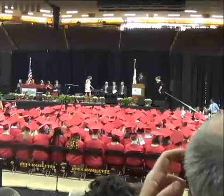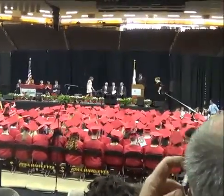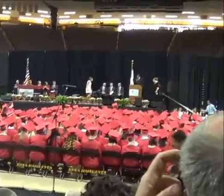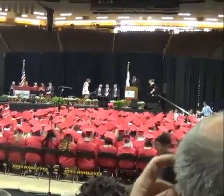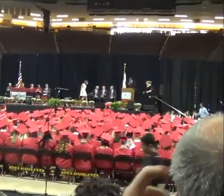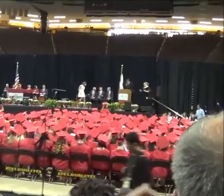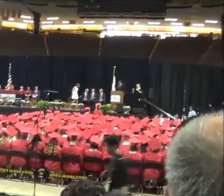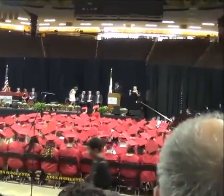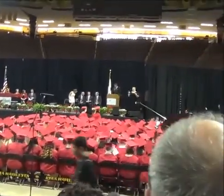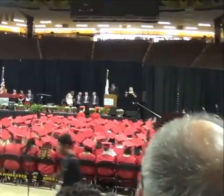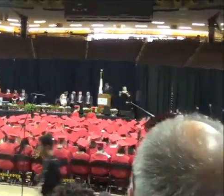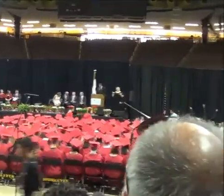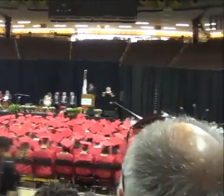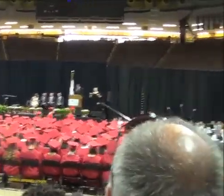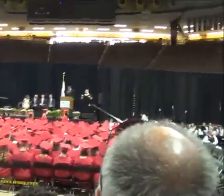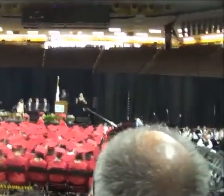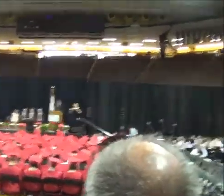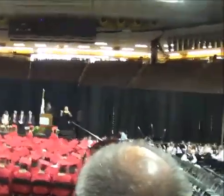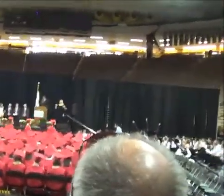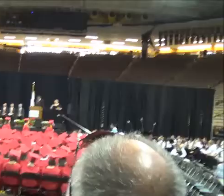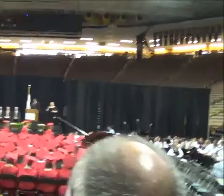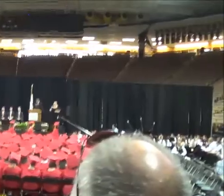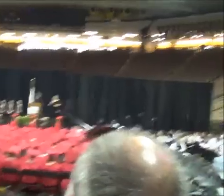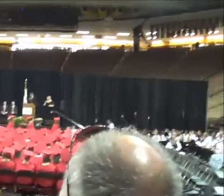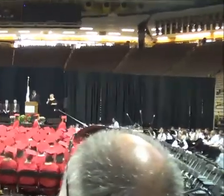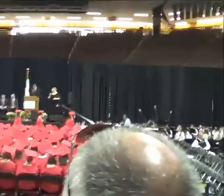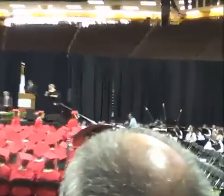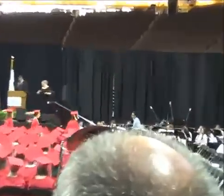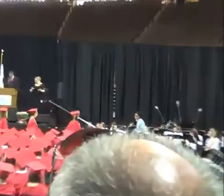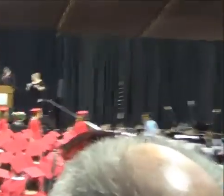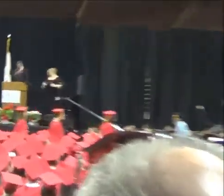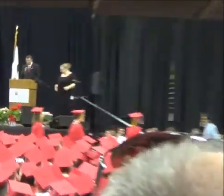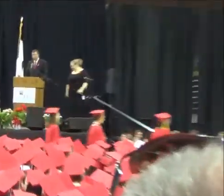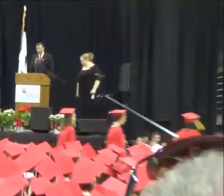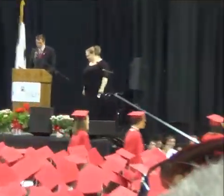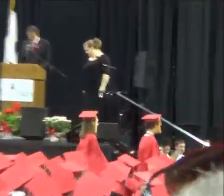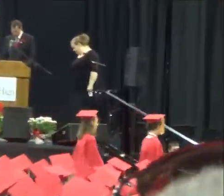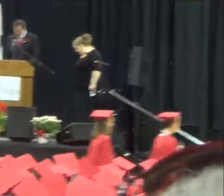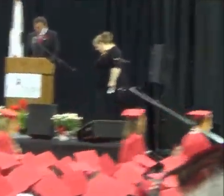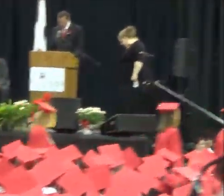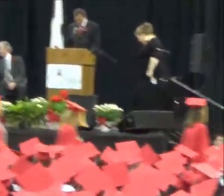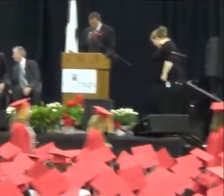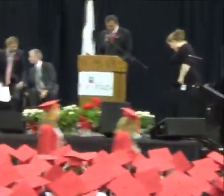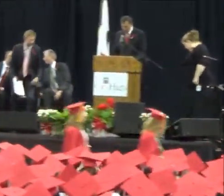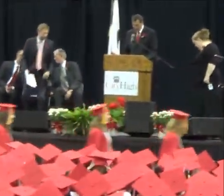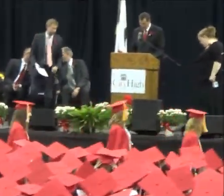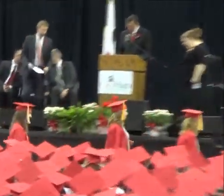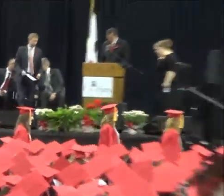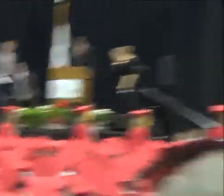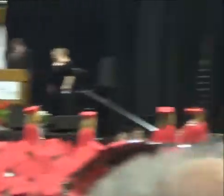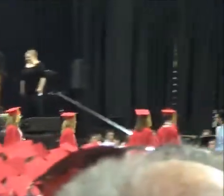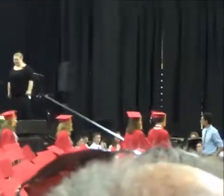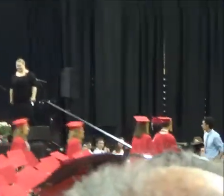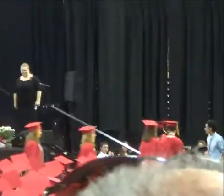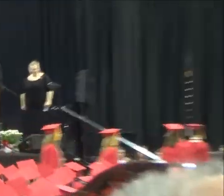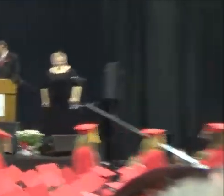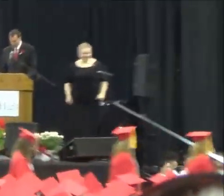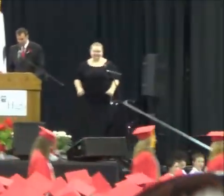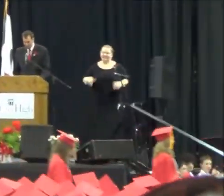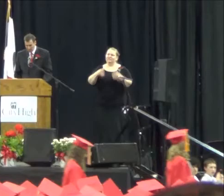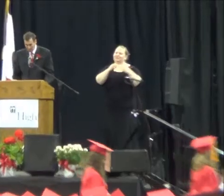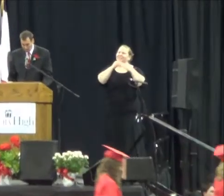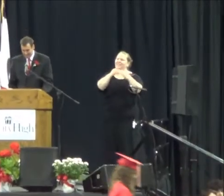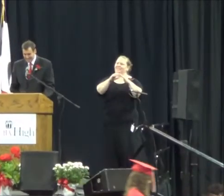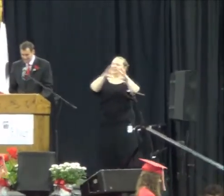At this time, the valedictorians please come forward to lead their class in receiving their diplomas. City